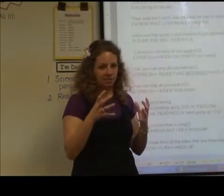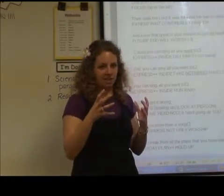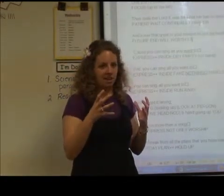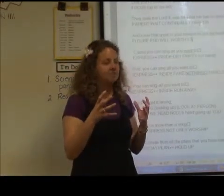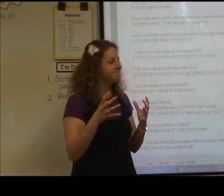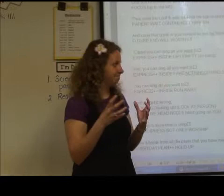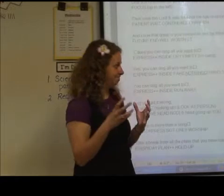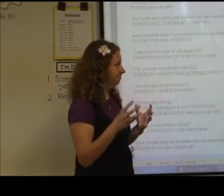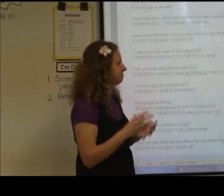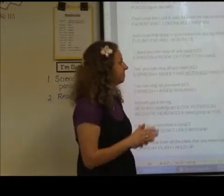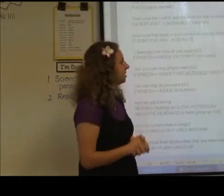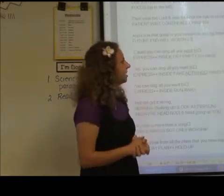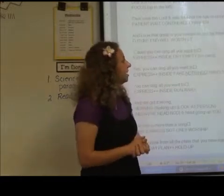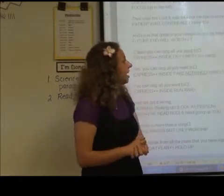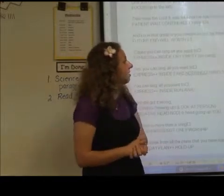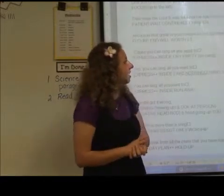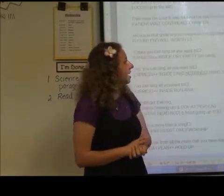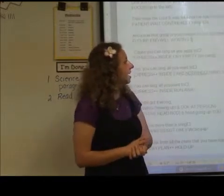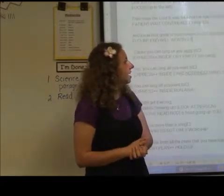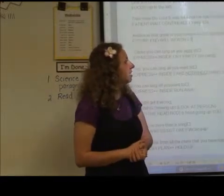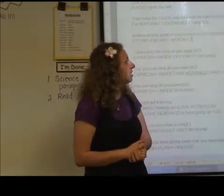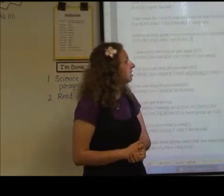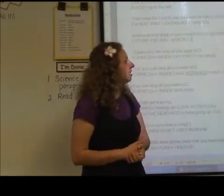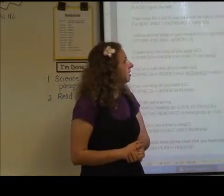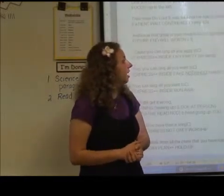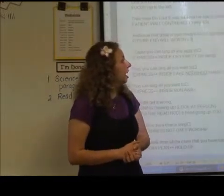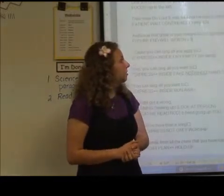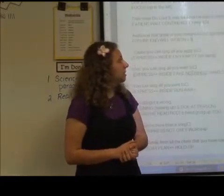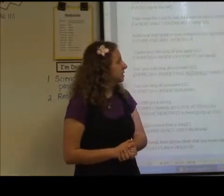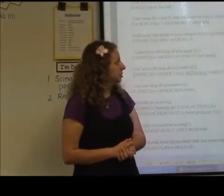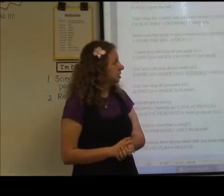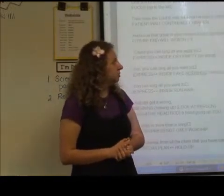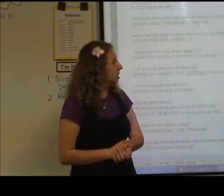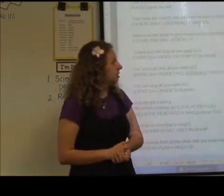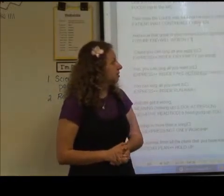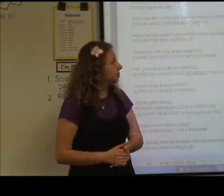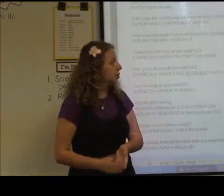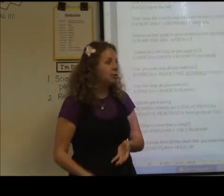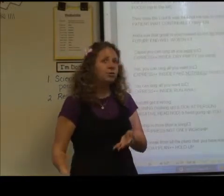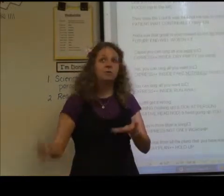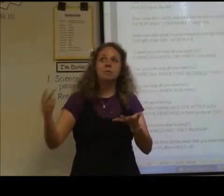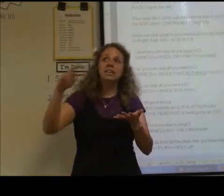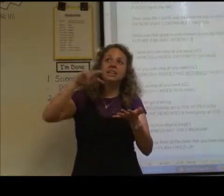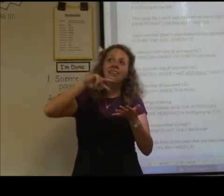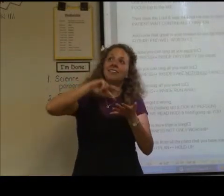inside. And then, and still get it wrong. So the meaning,